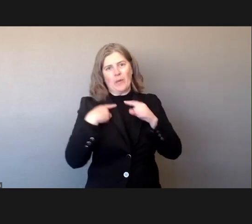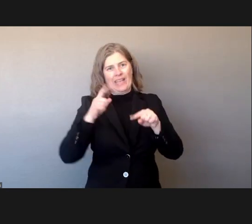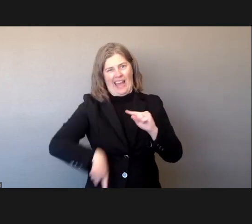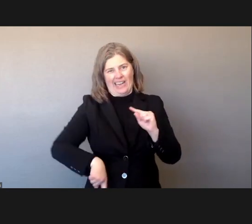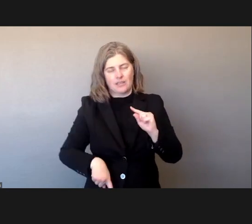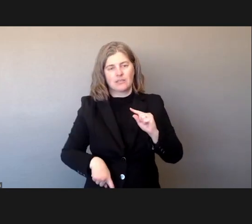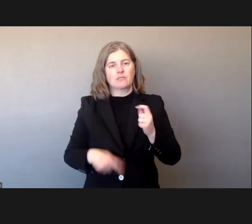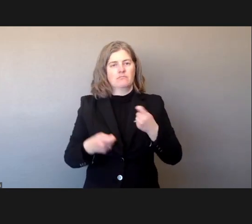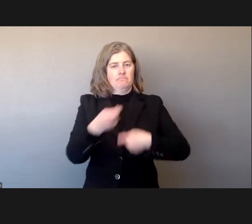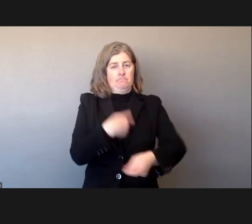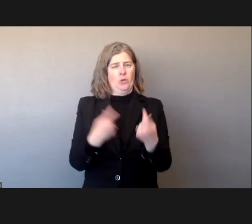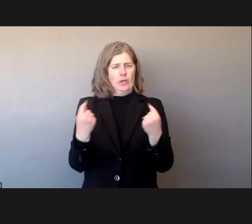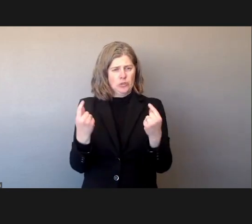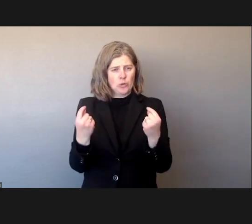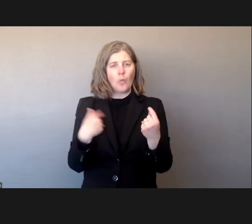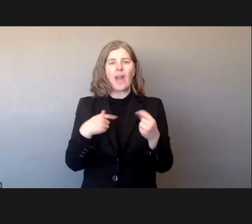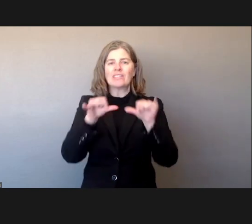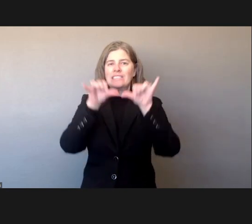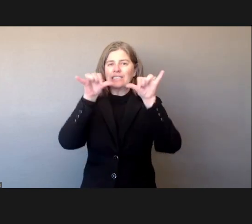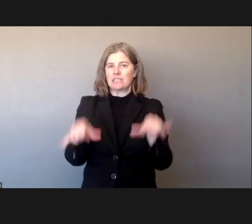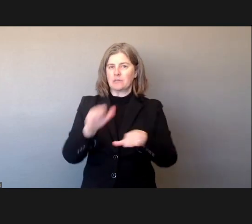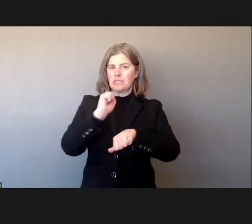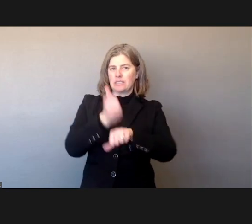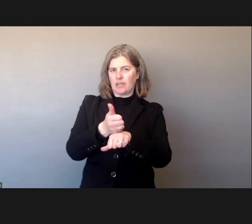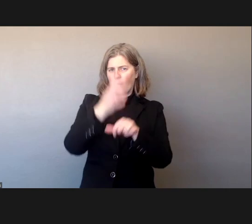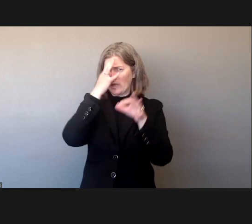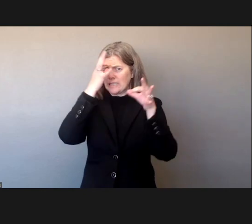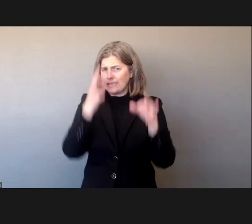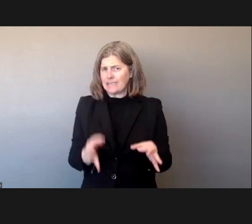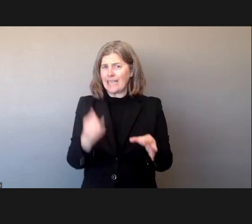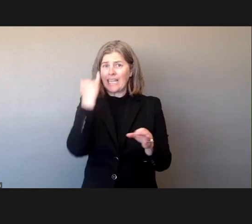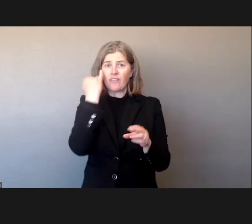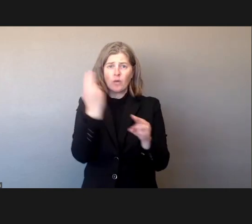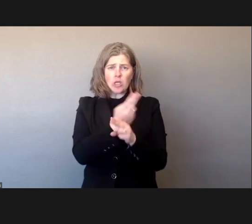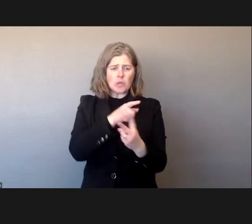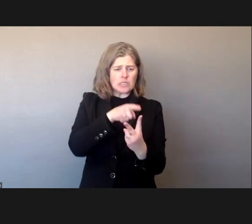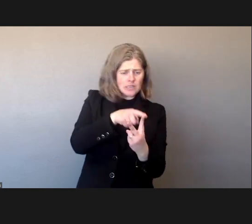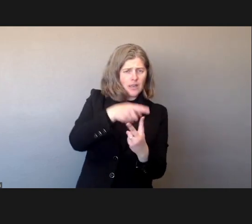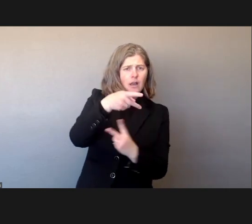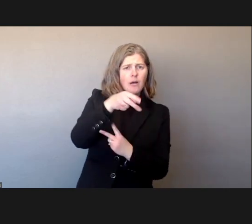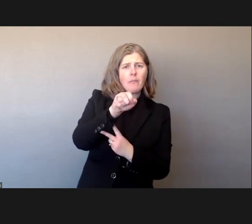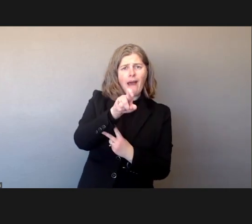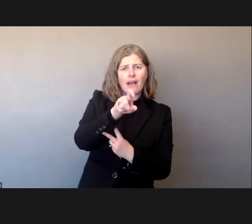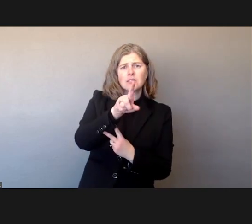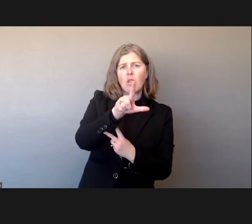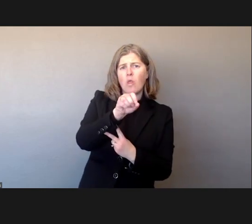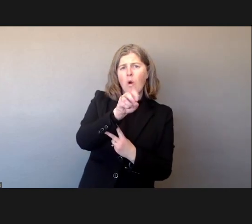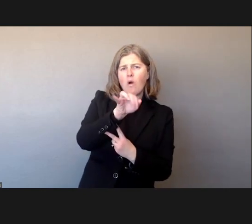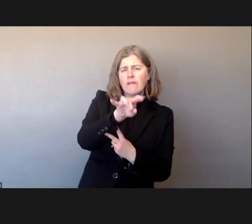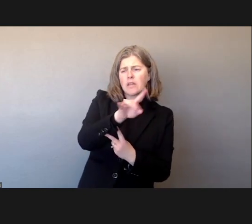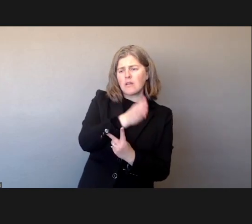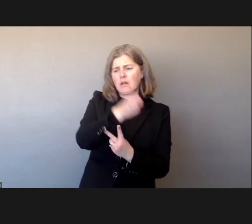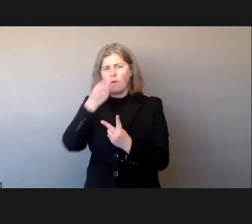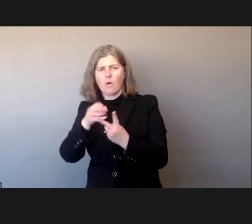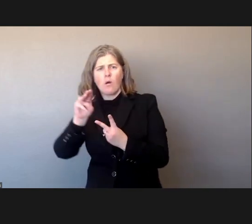instead of that is we have a system for deciding whether to use Vexilabid and or molnupiravir,